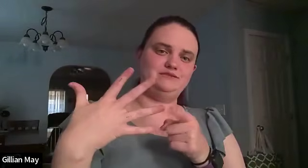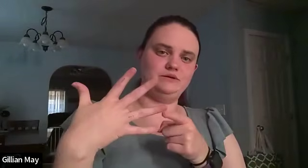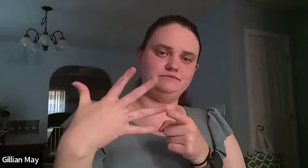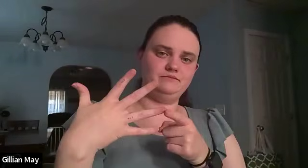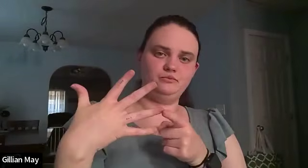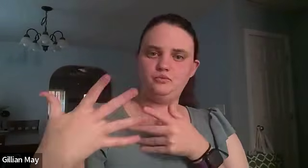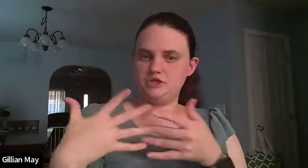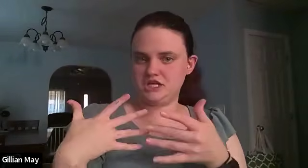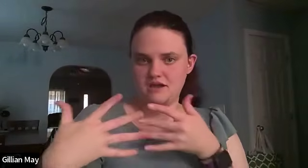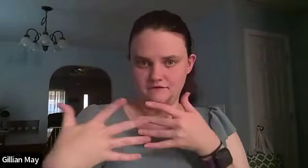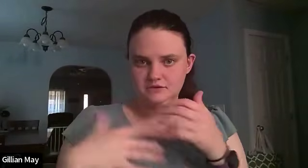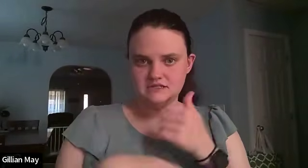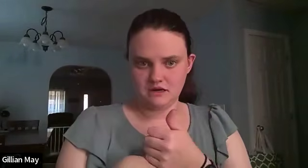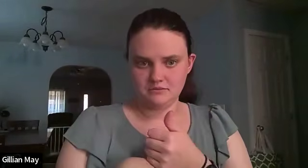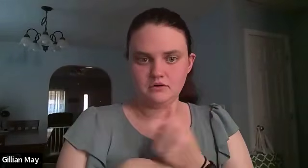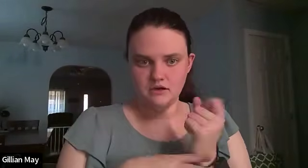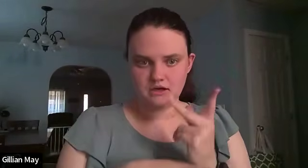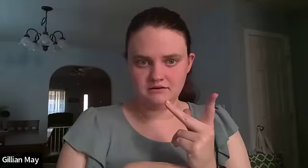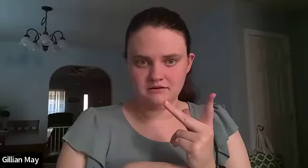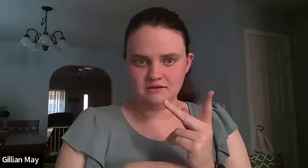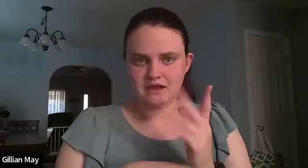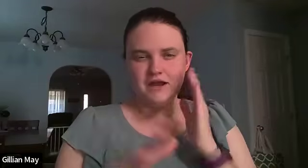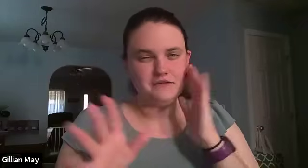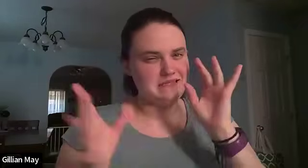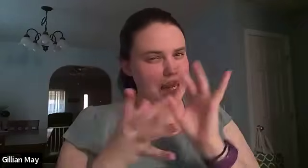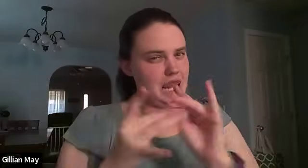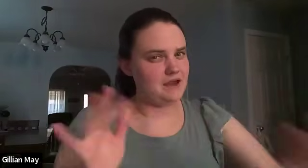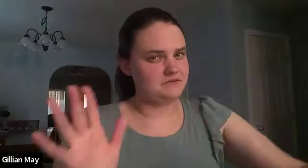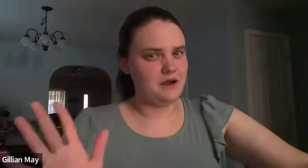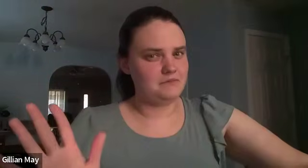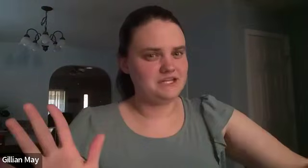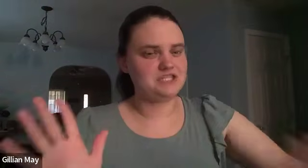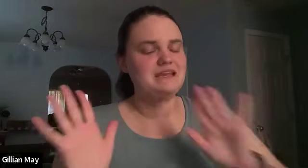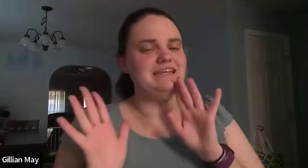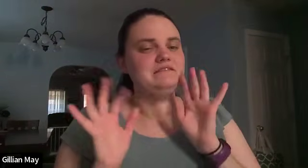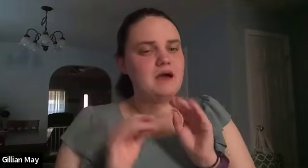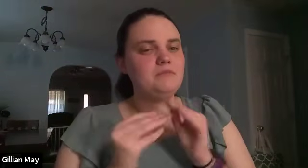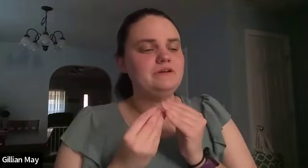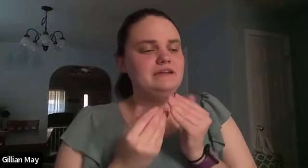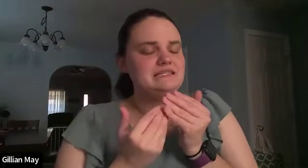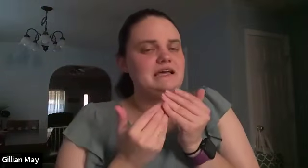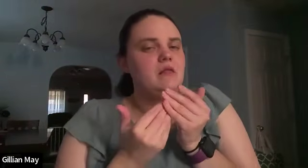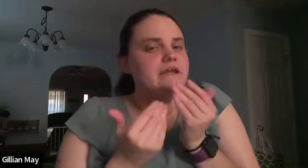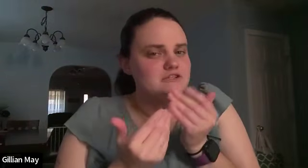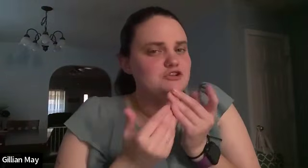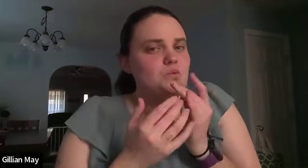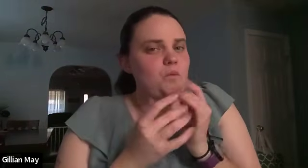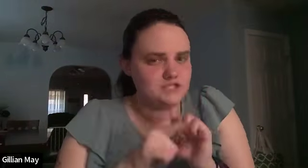this one, whichever you set up. Okay. I know that's a lot of complications. It's a lot easier once